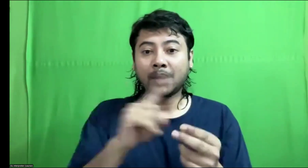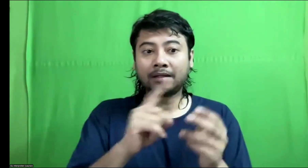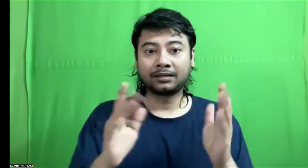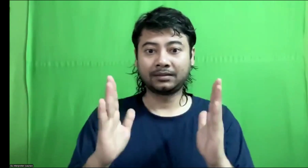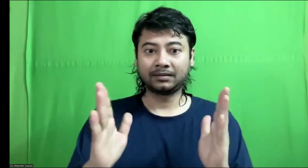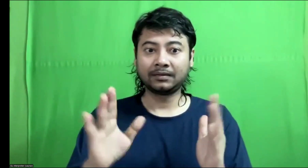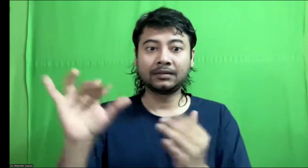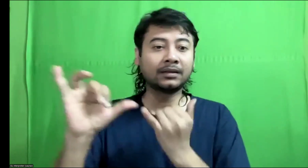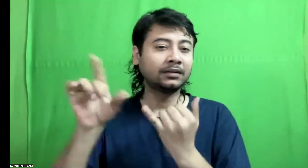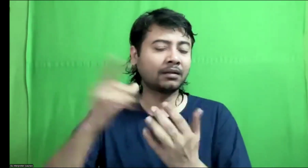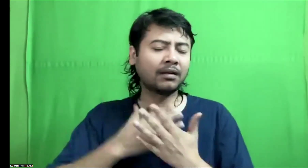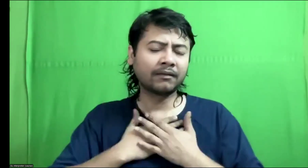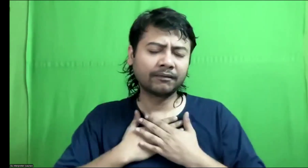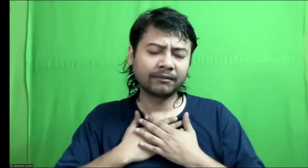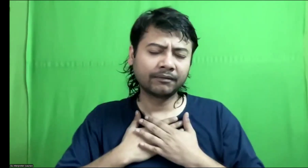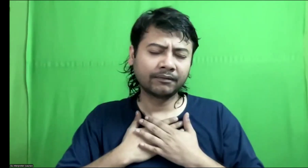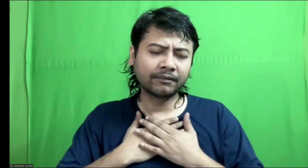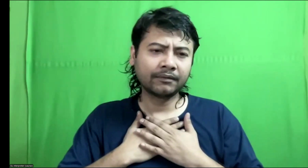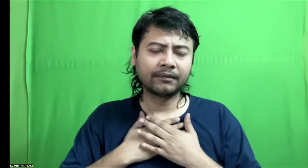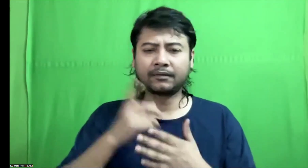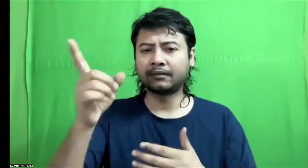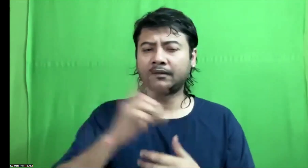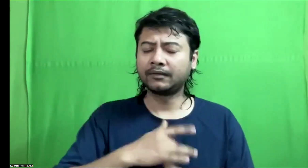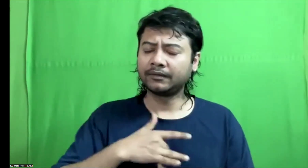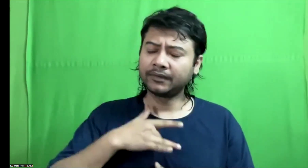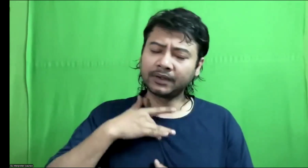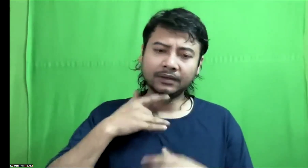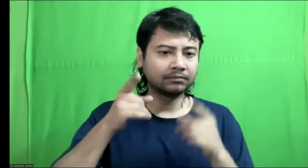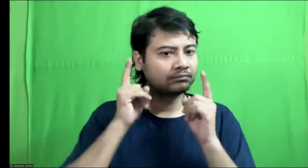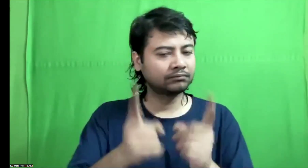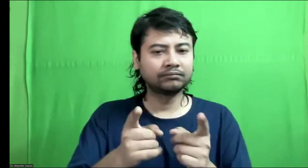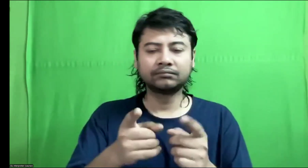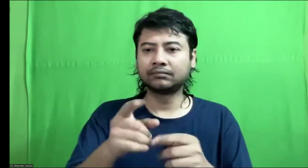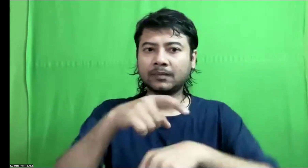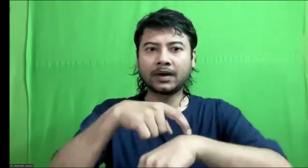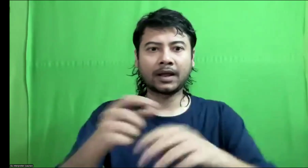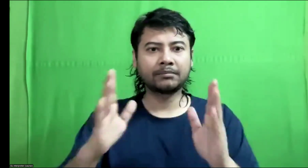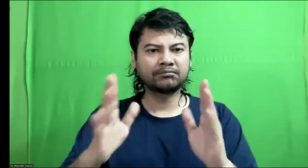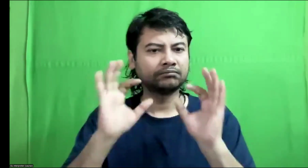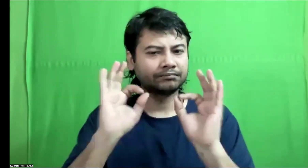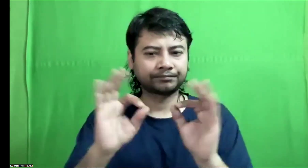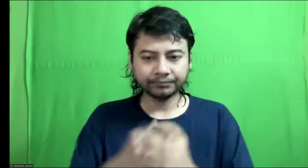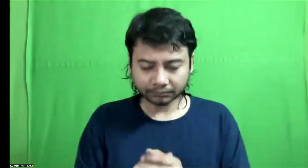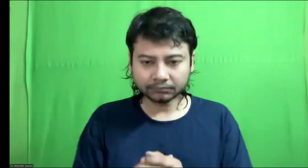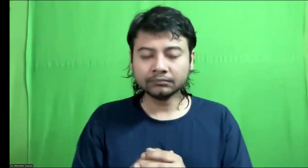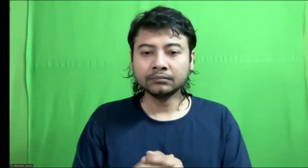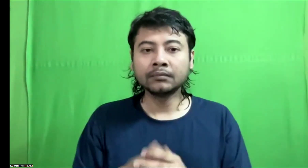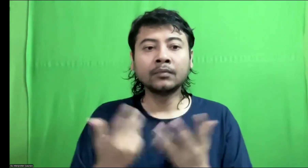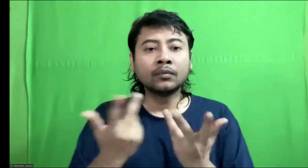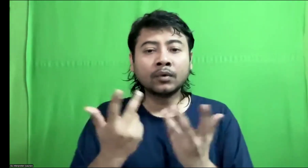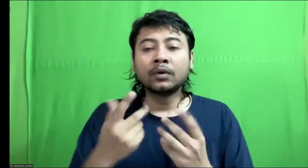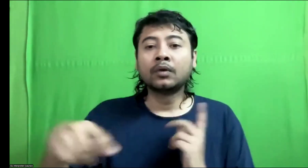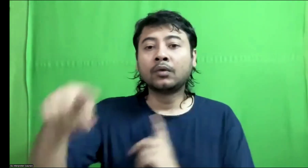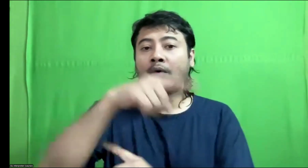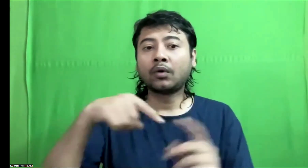So the first thing is rise early morning. And when I'm saying rise early morning means not